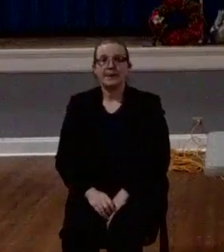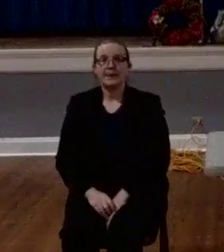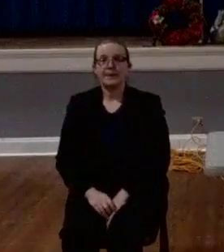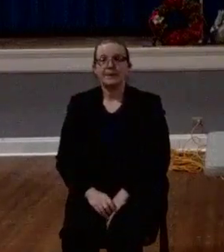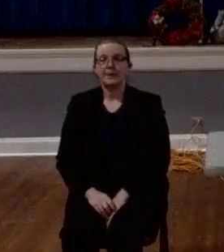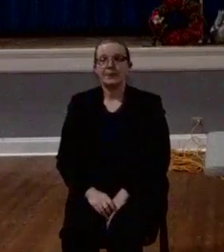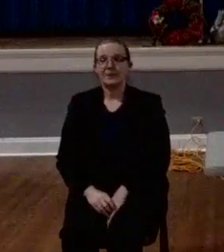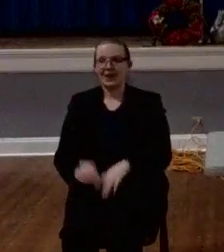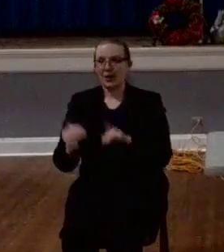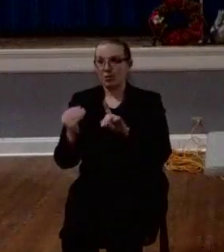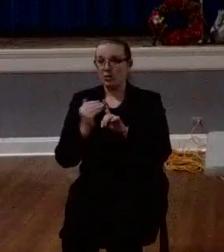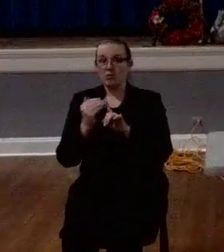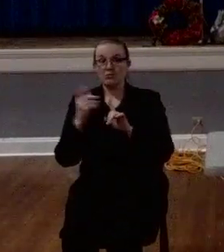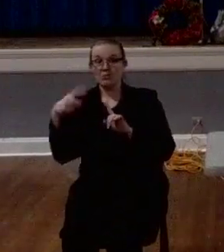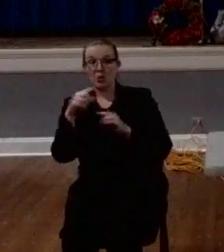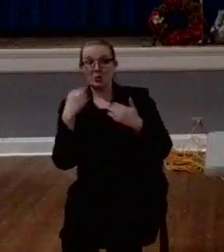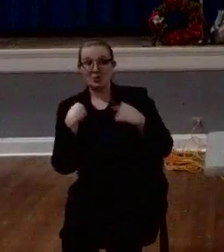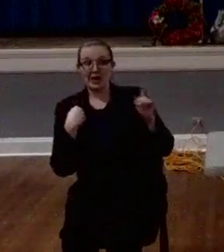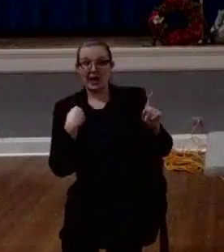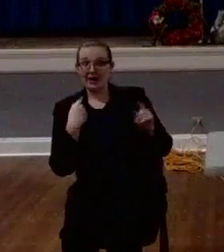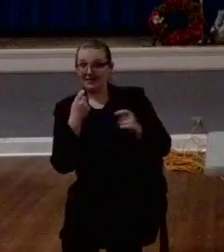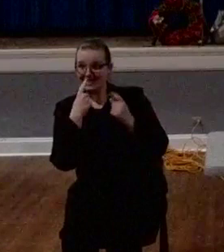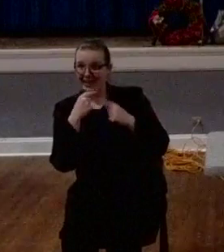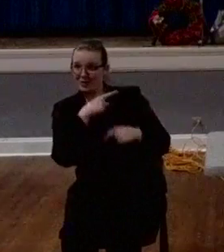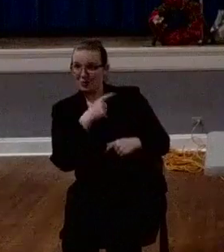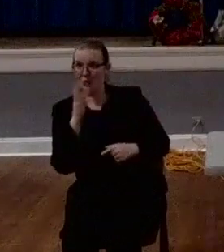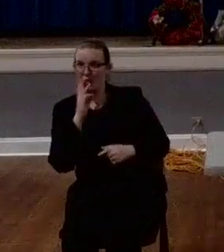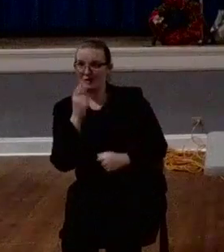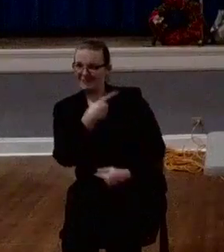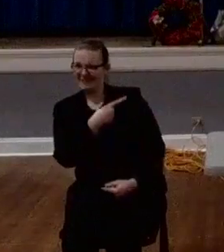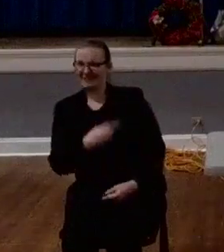And remind everybody we have snacks and water here on the left.